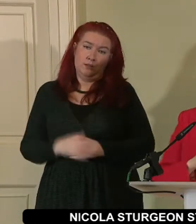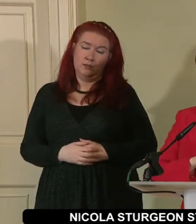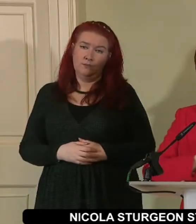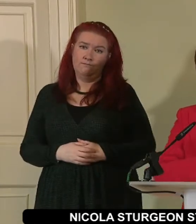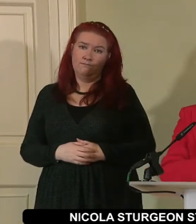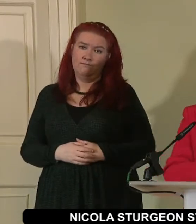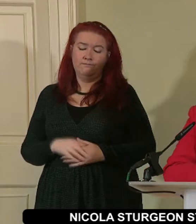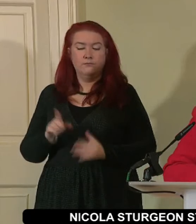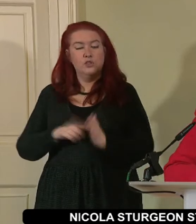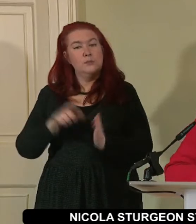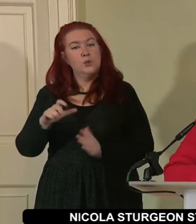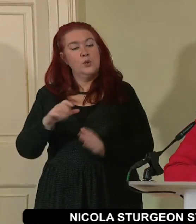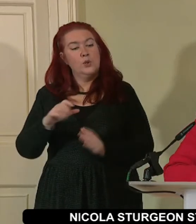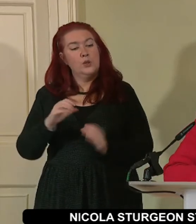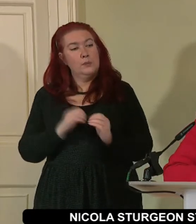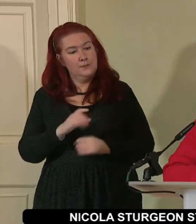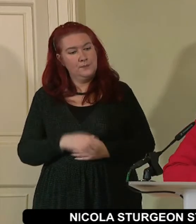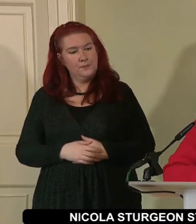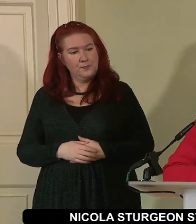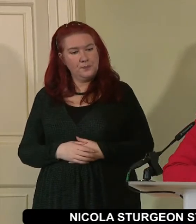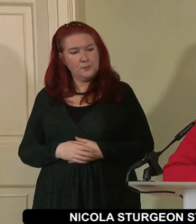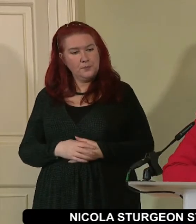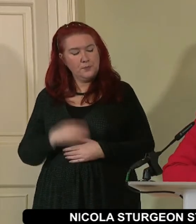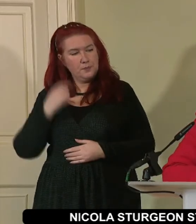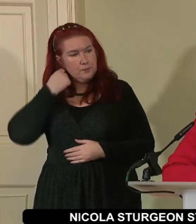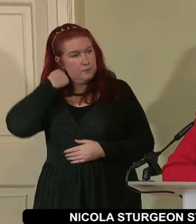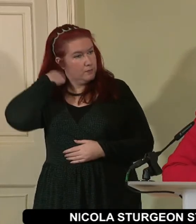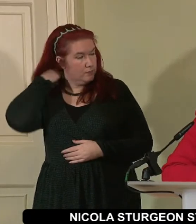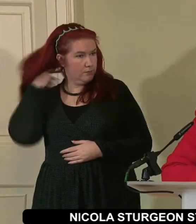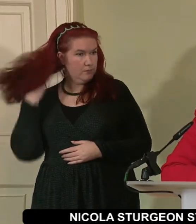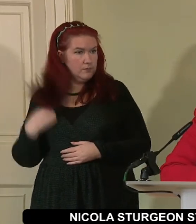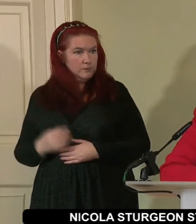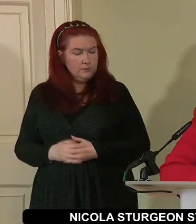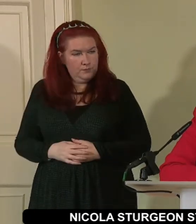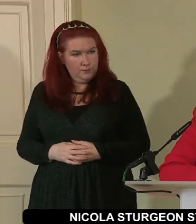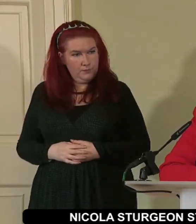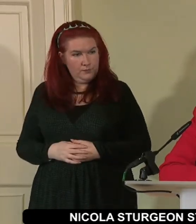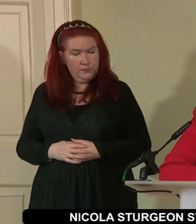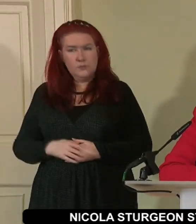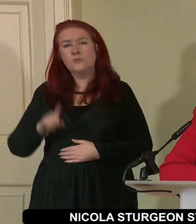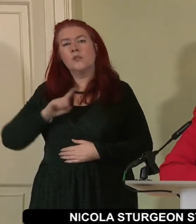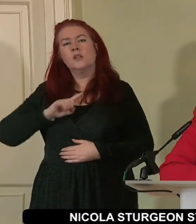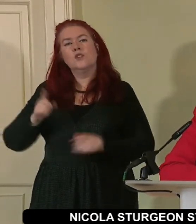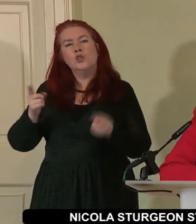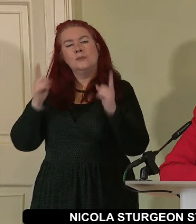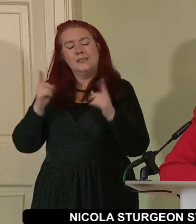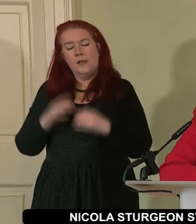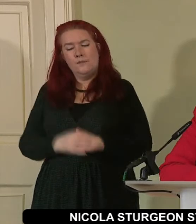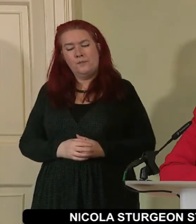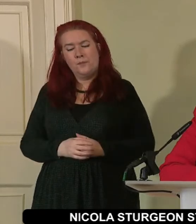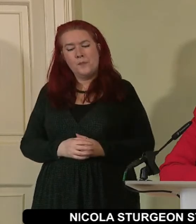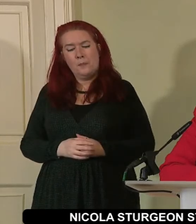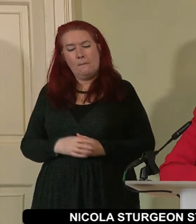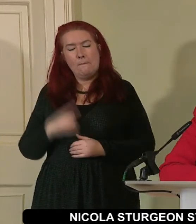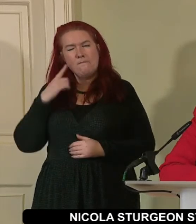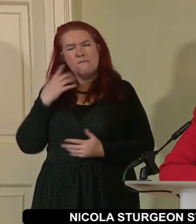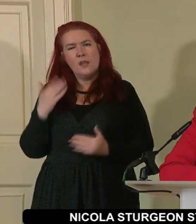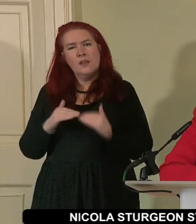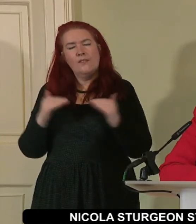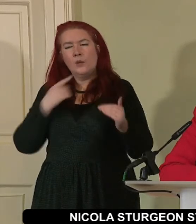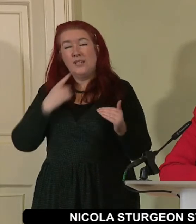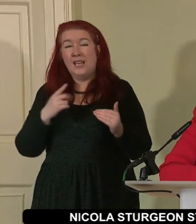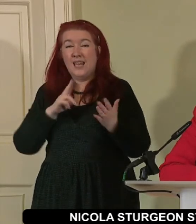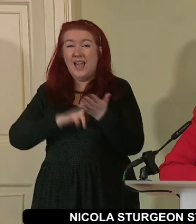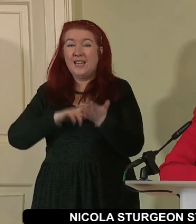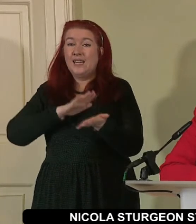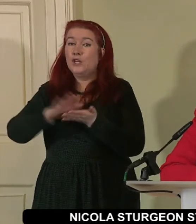Cook. Thank you. First Minister, I think it's fair to say that the NHS is in a